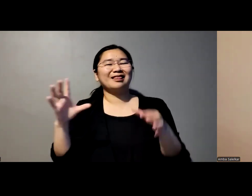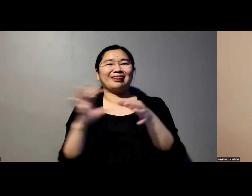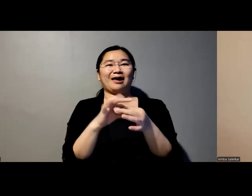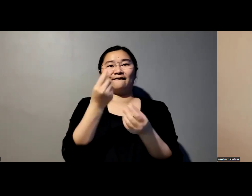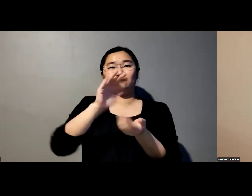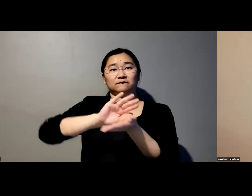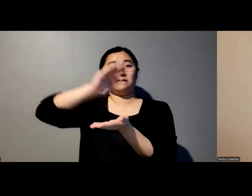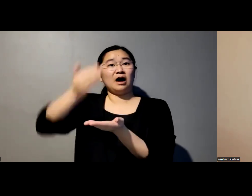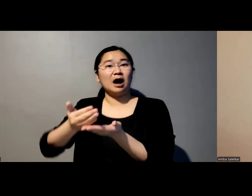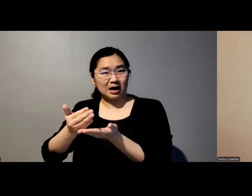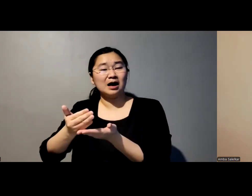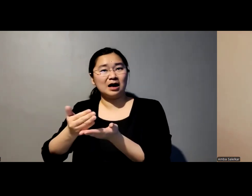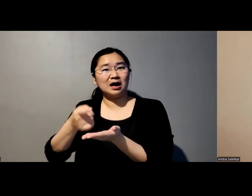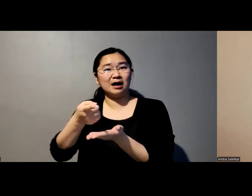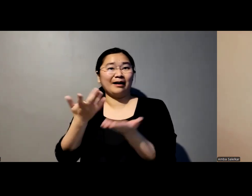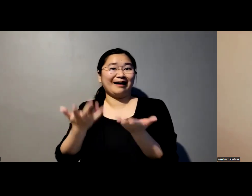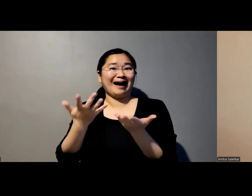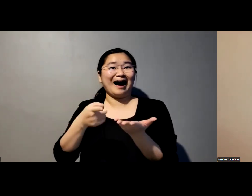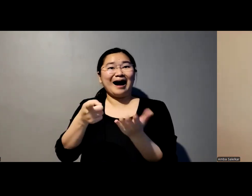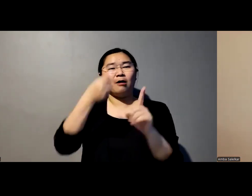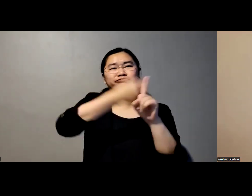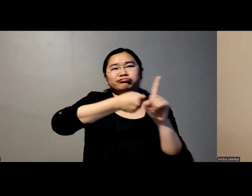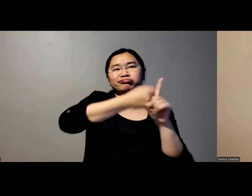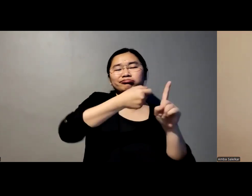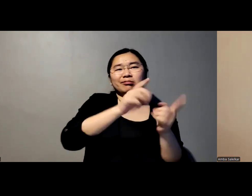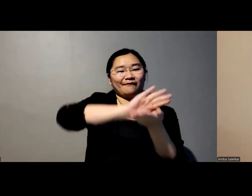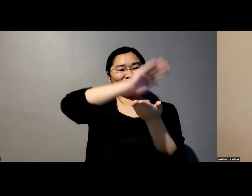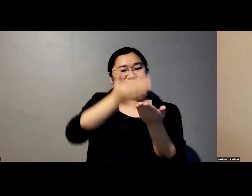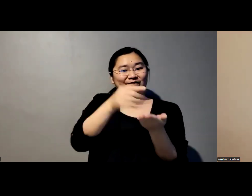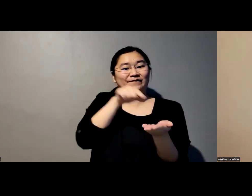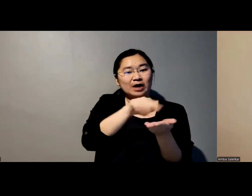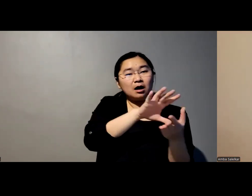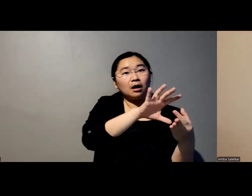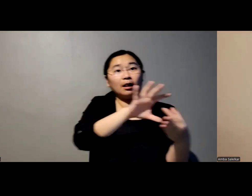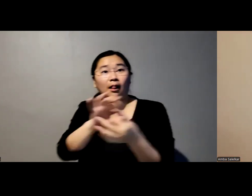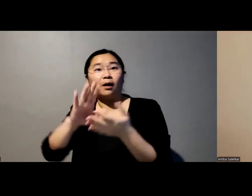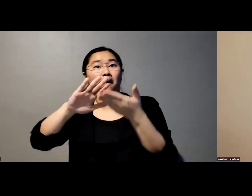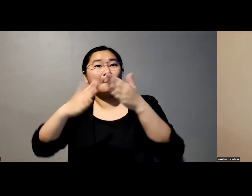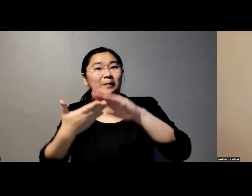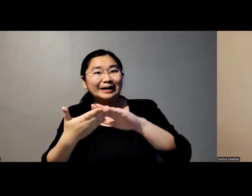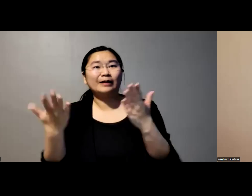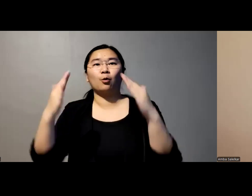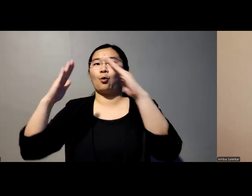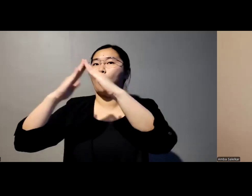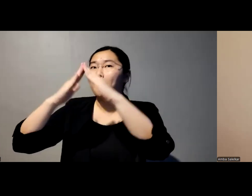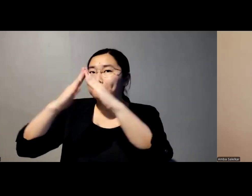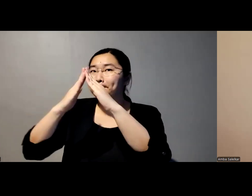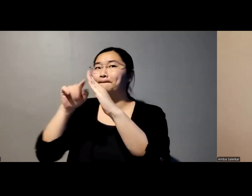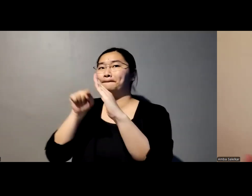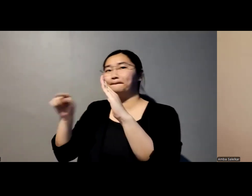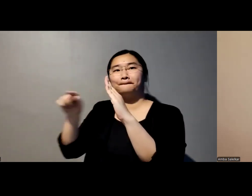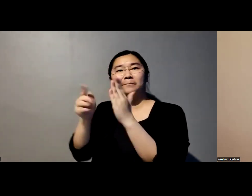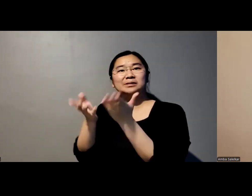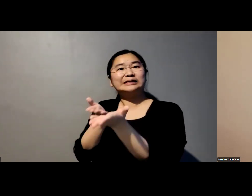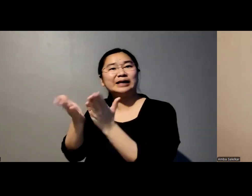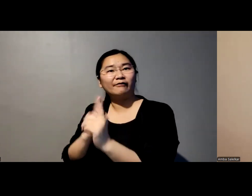and implemented schemes and programs around personal assistance, social protection, home adaptation,